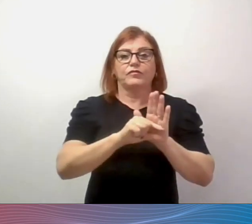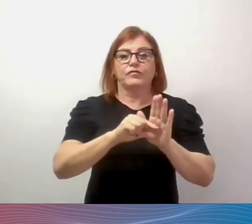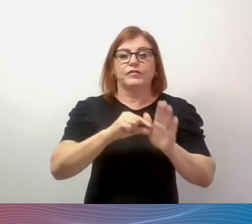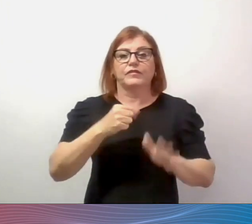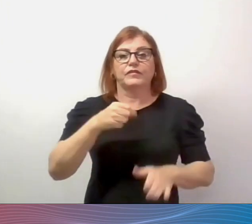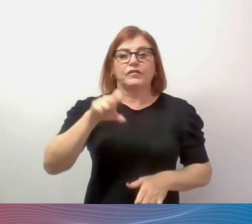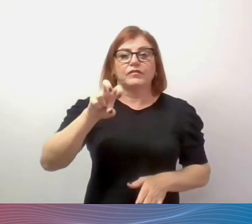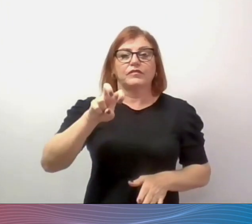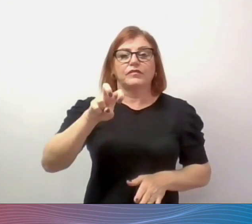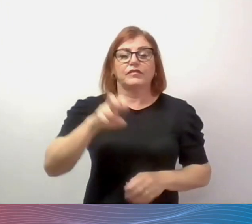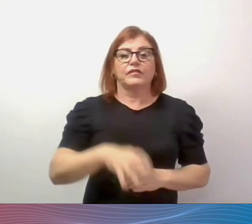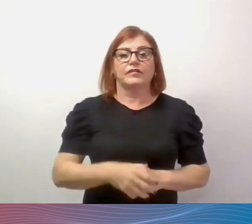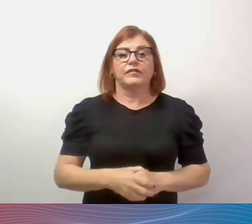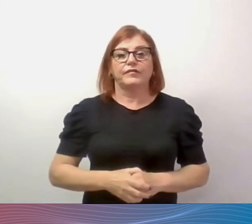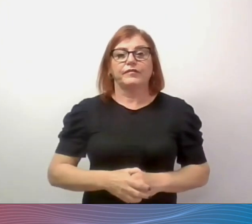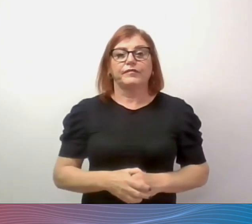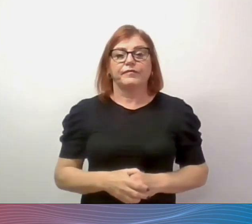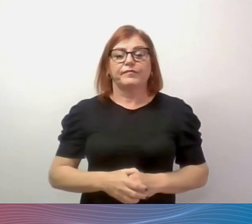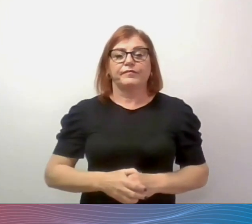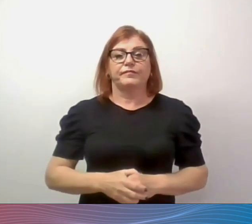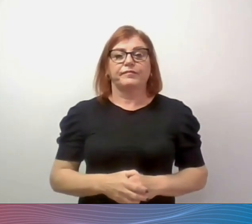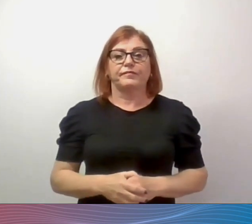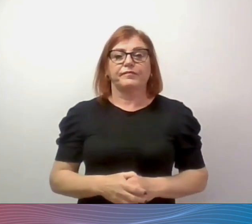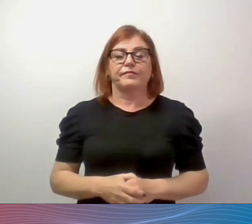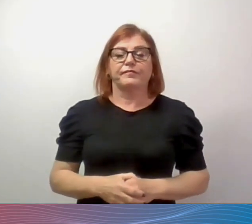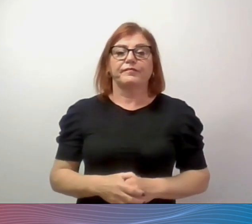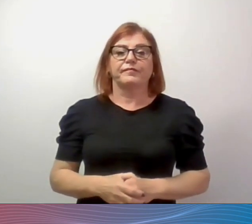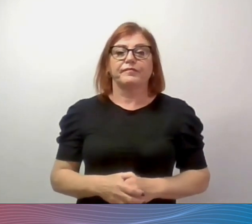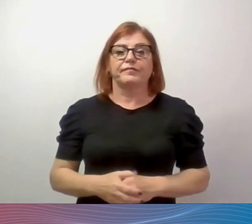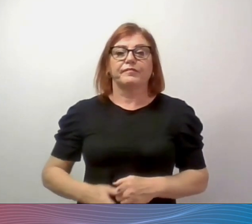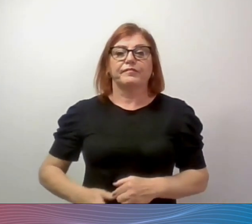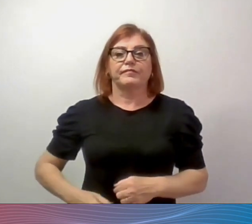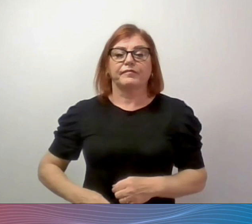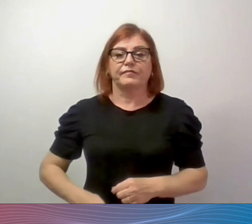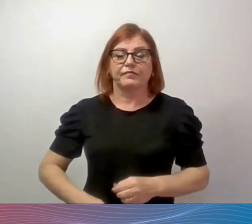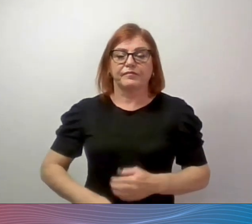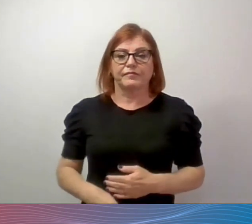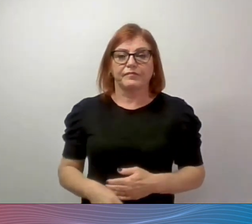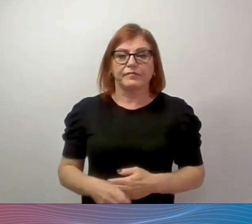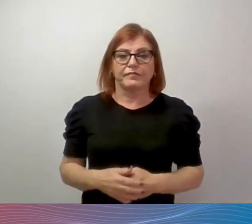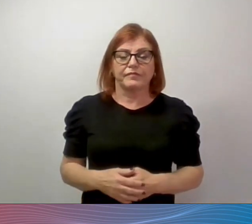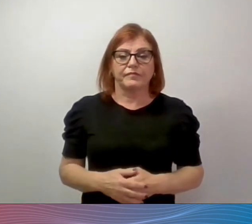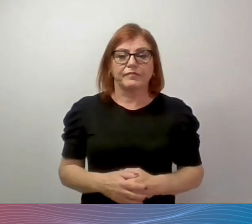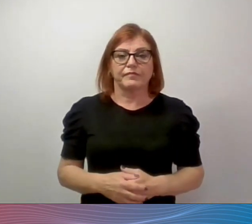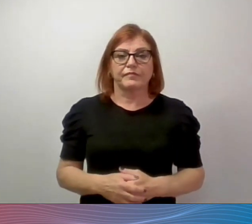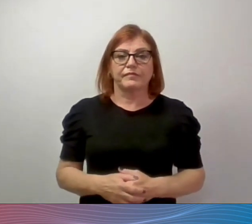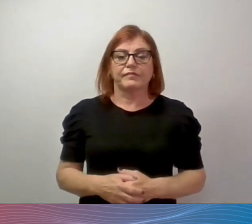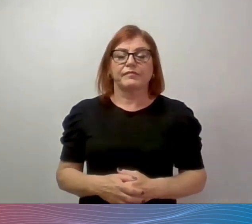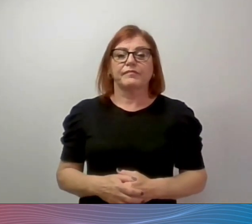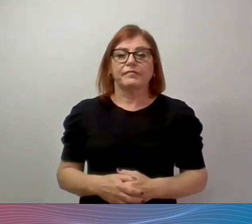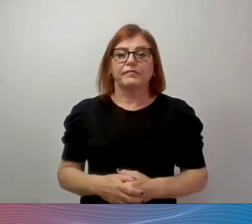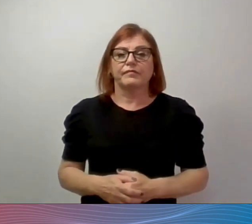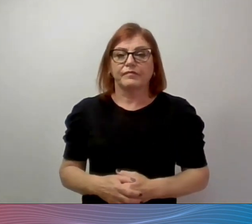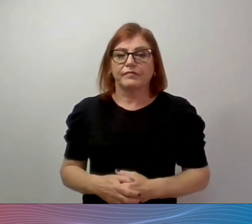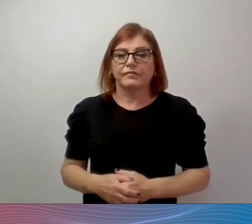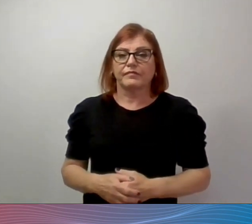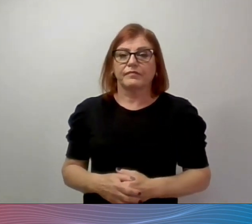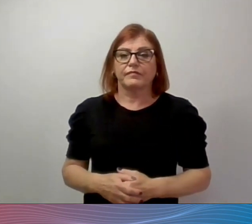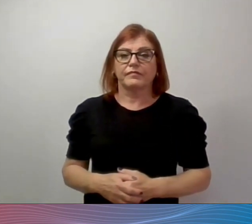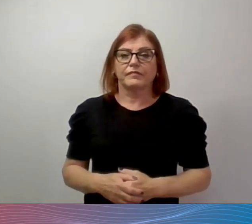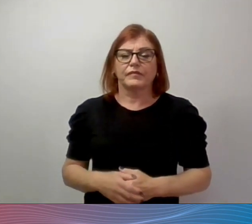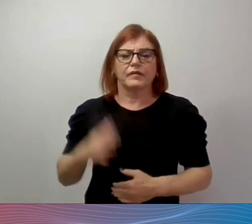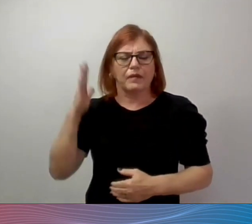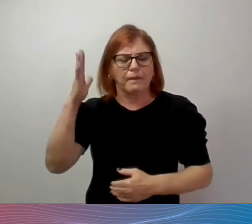read John 1 John 1:5. Ora, a mensagem que da parte dele